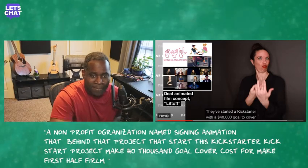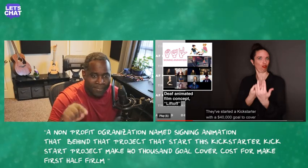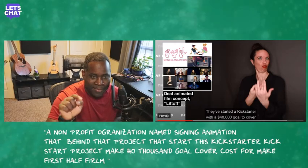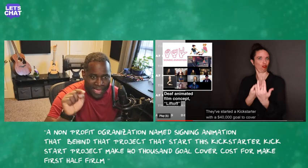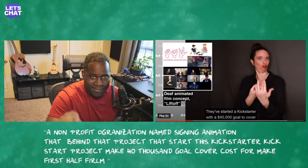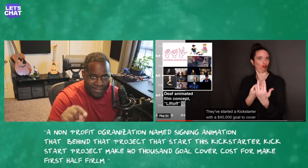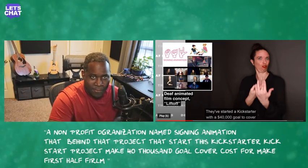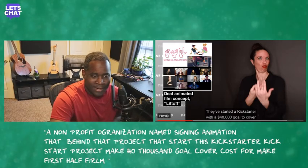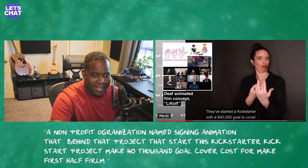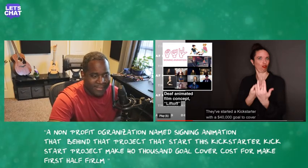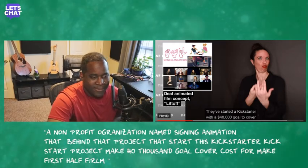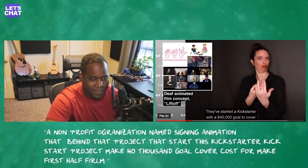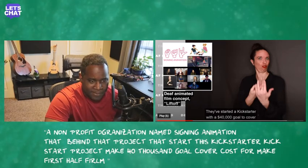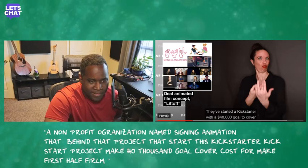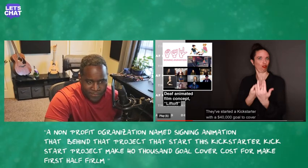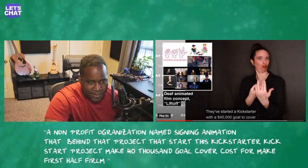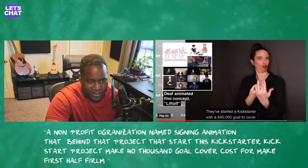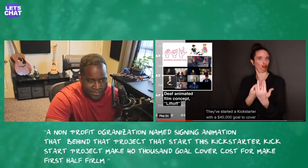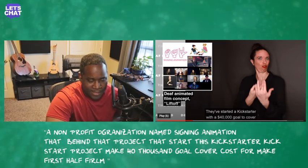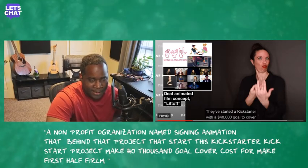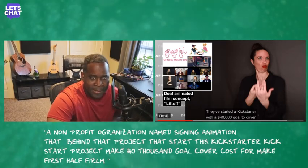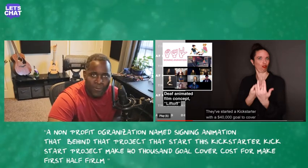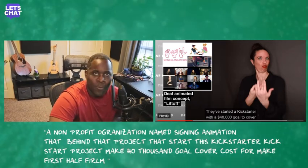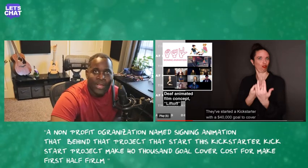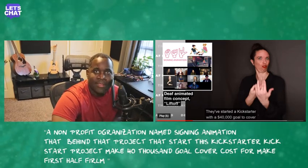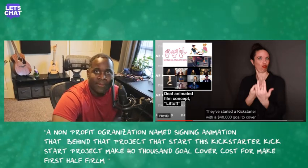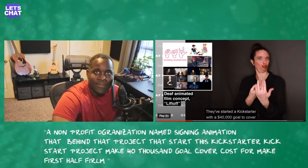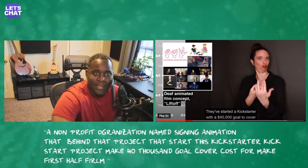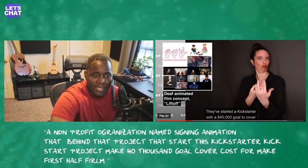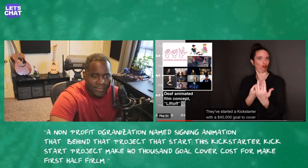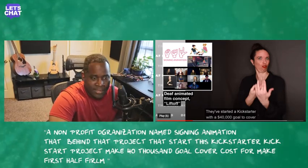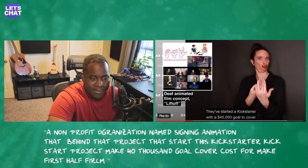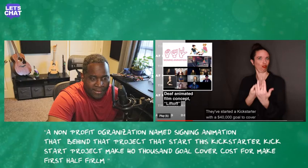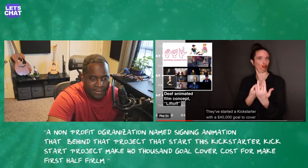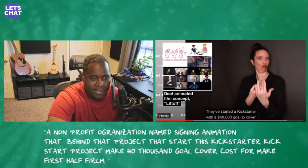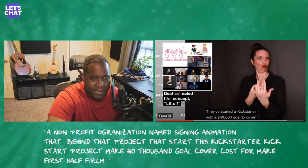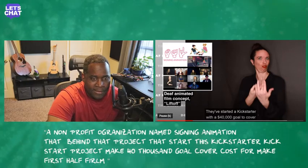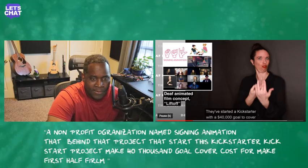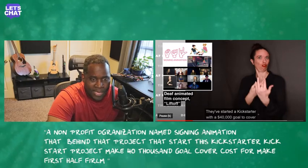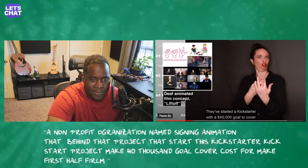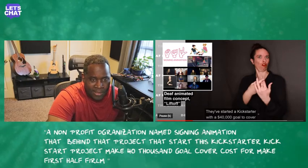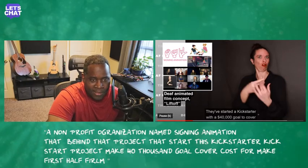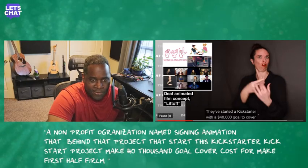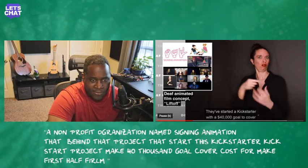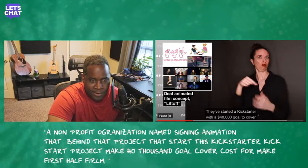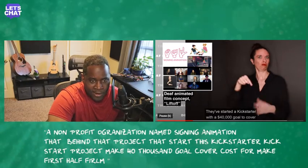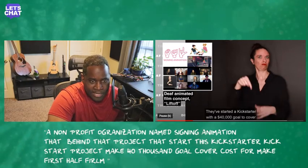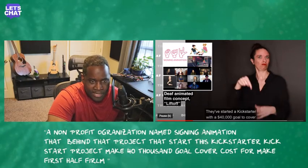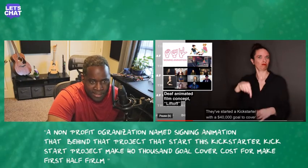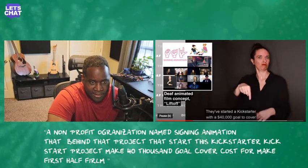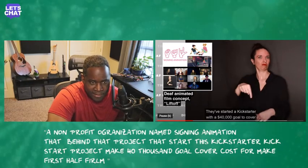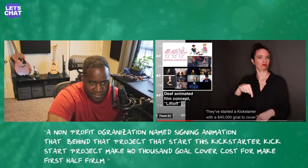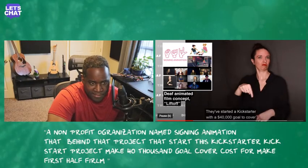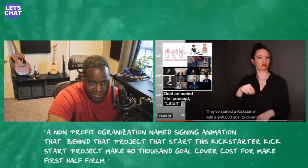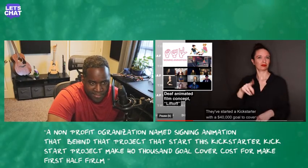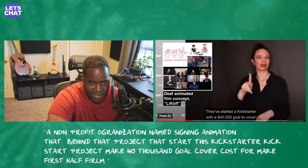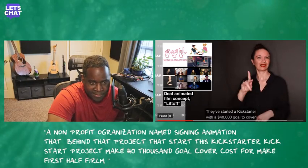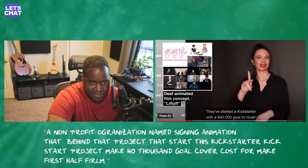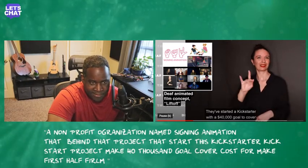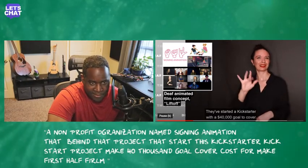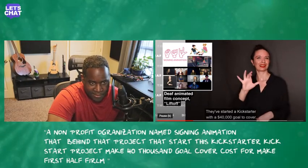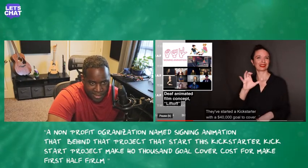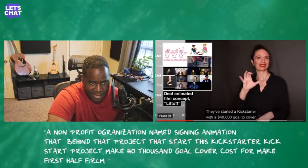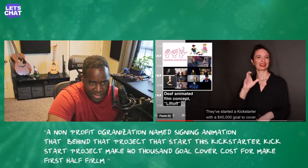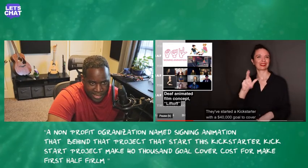them as the organization. That's very interesting. Weird thing between English and ASL. So anyway, started